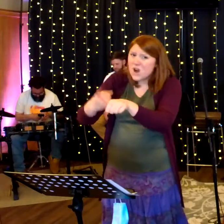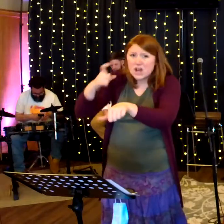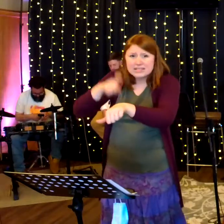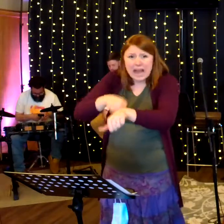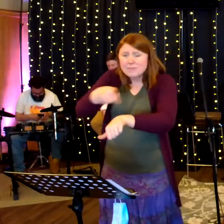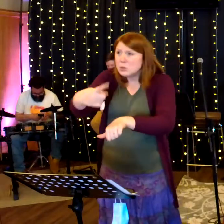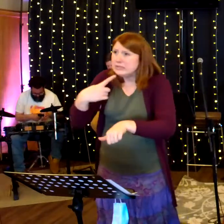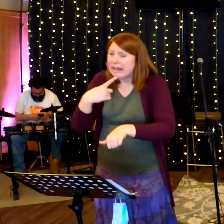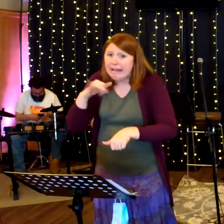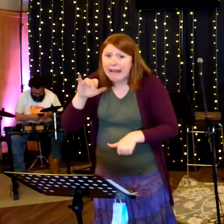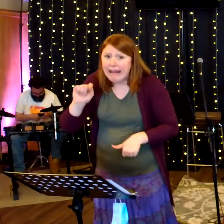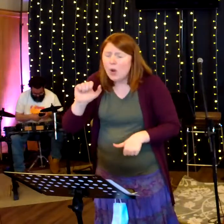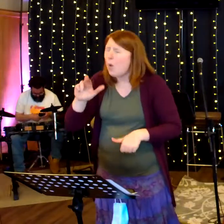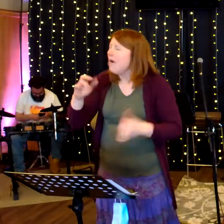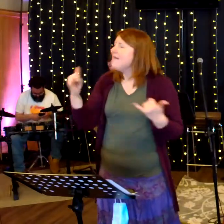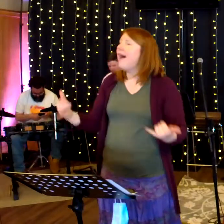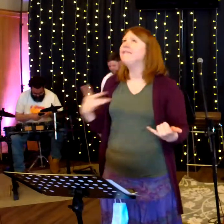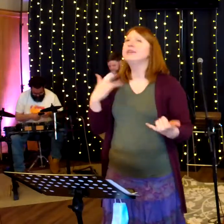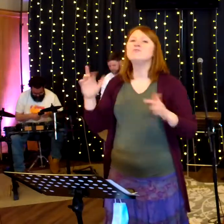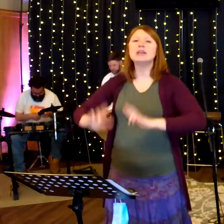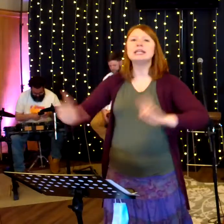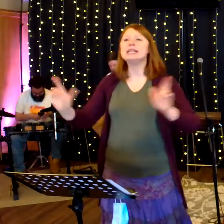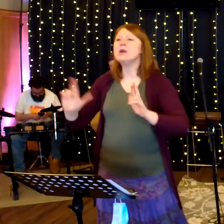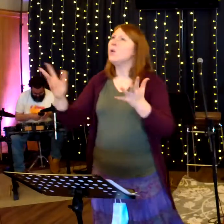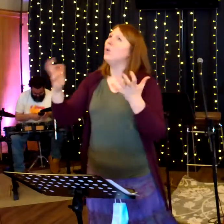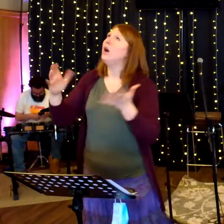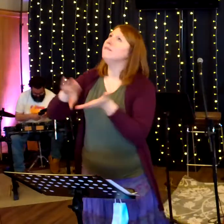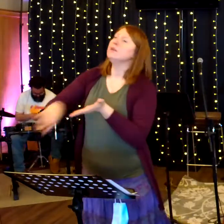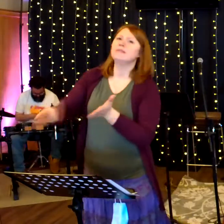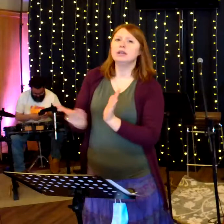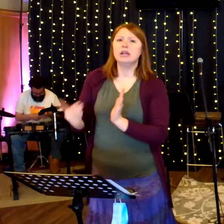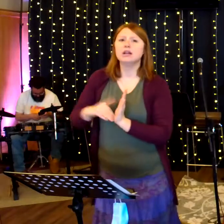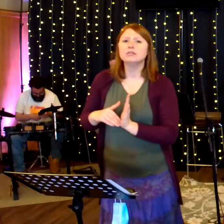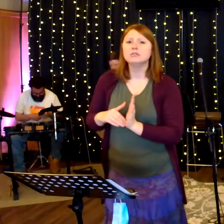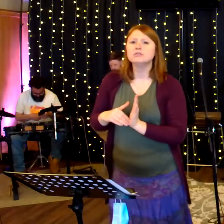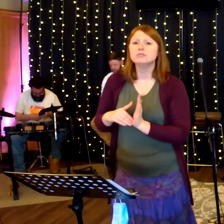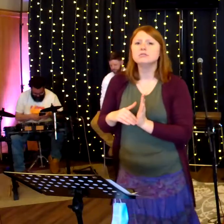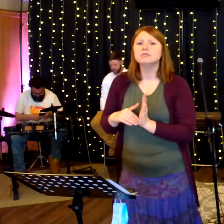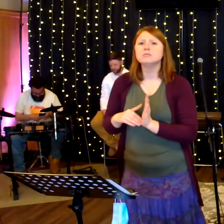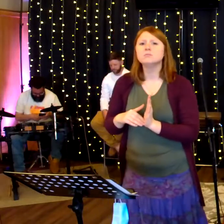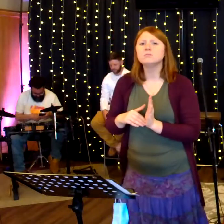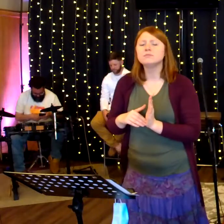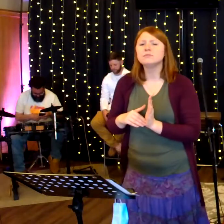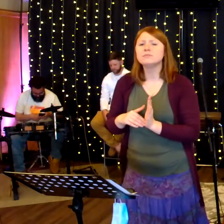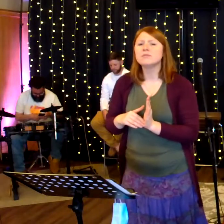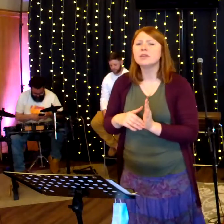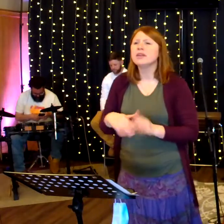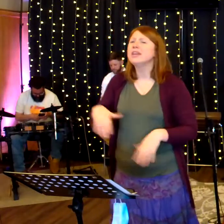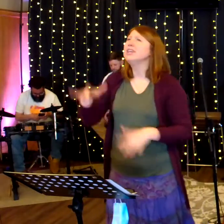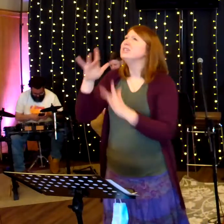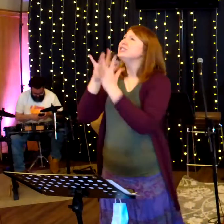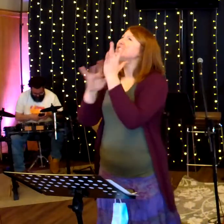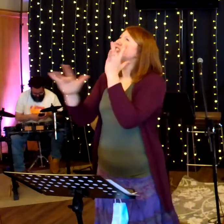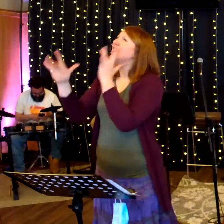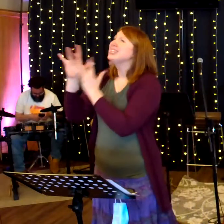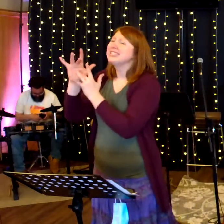or whether you're just in a place that you need this assurance, that you are his and he is